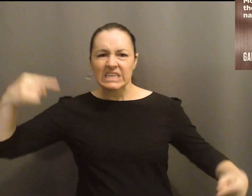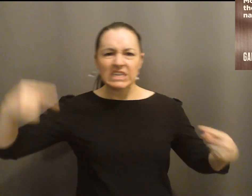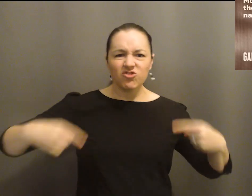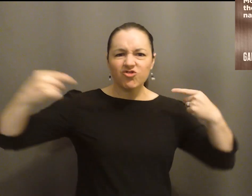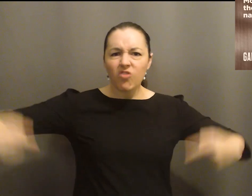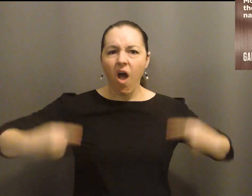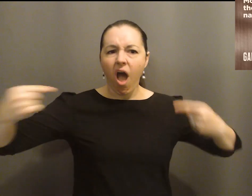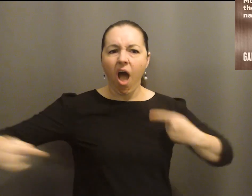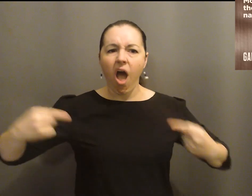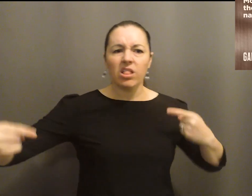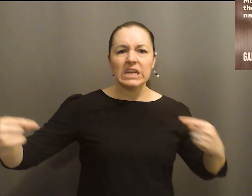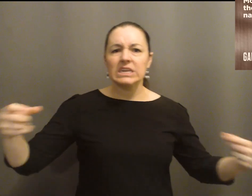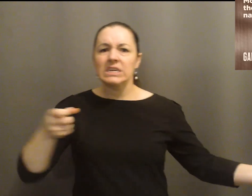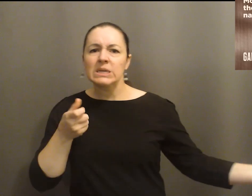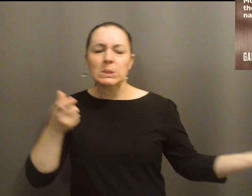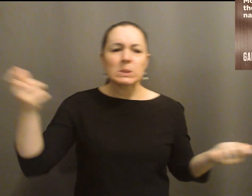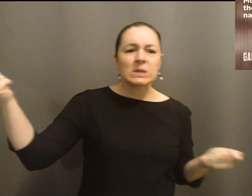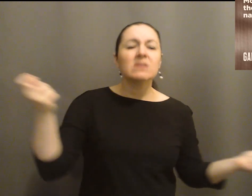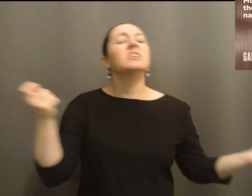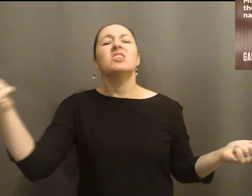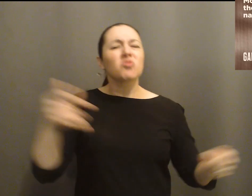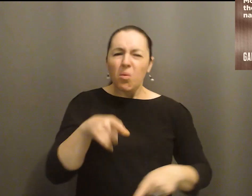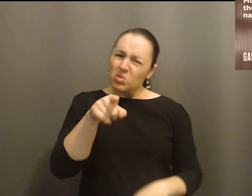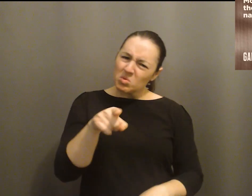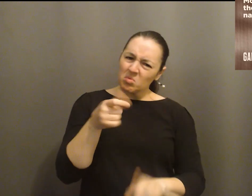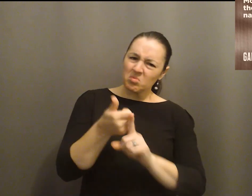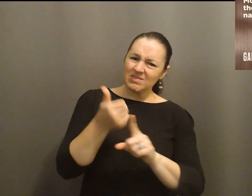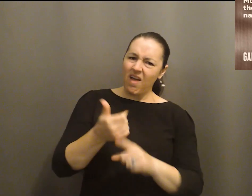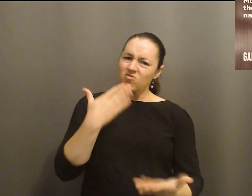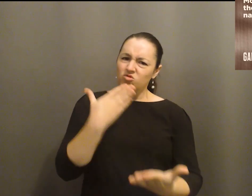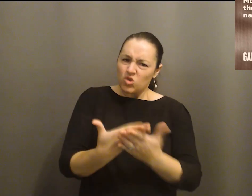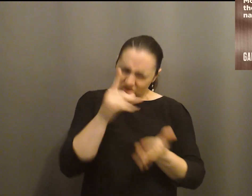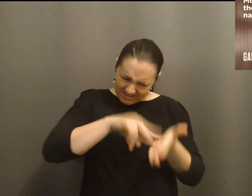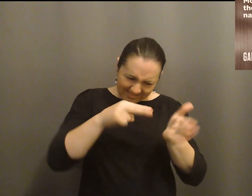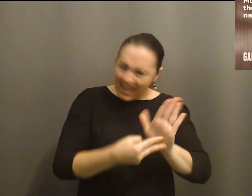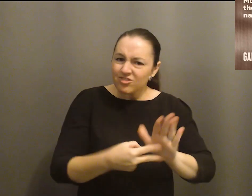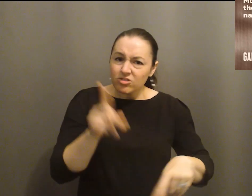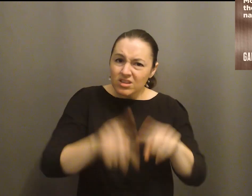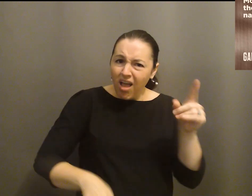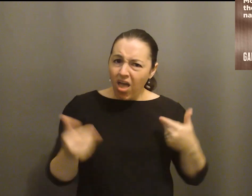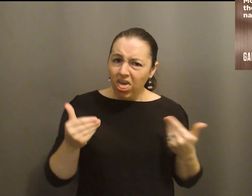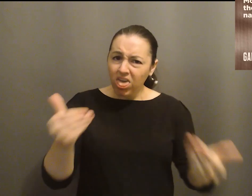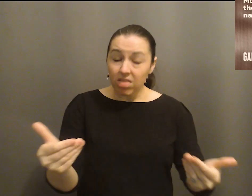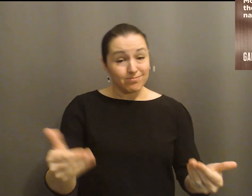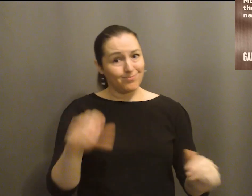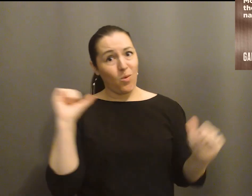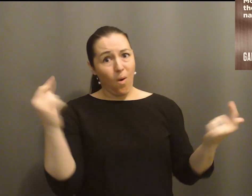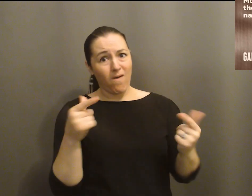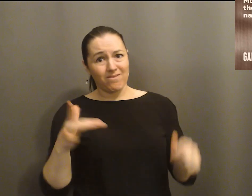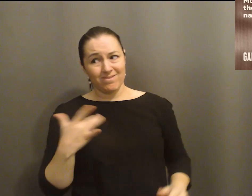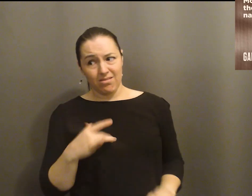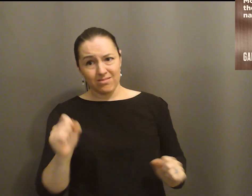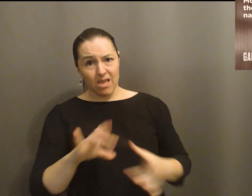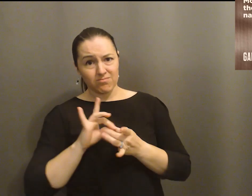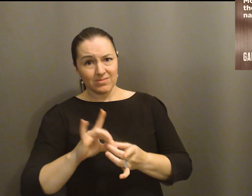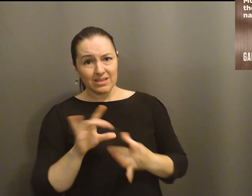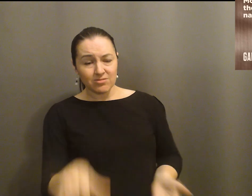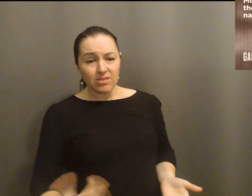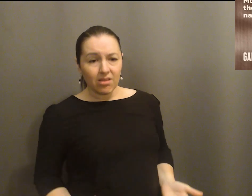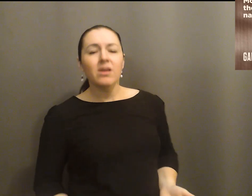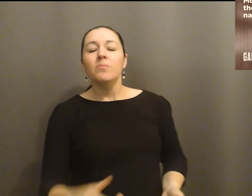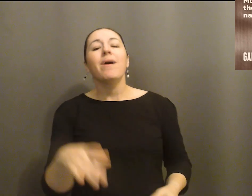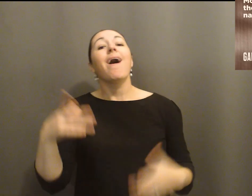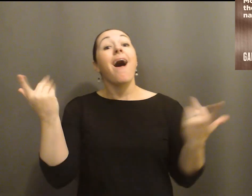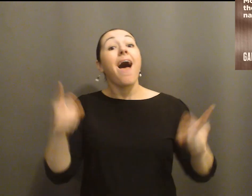each other So you are not free to carry out your good intentions I think we all can relate to this today But when you are